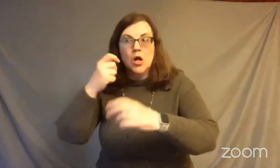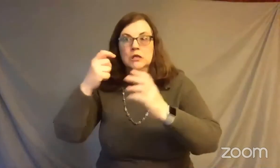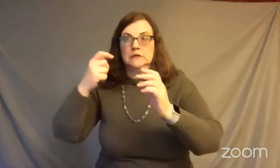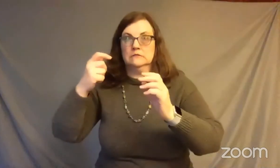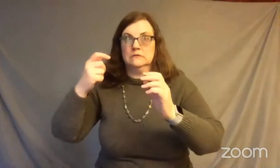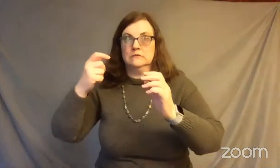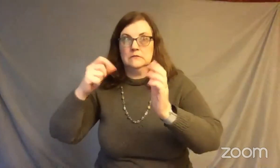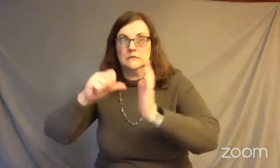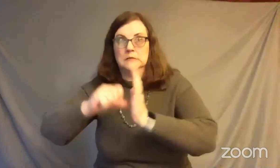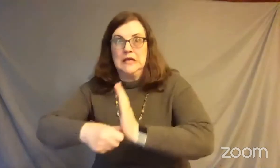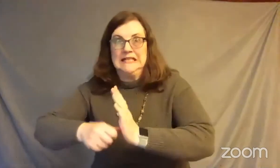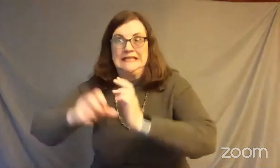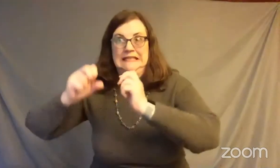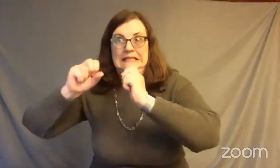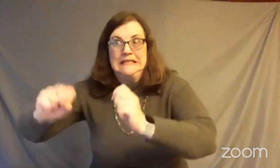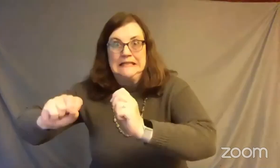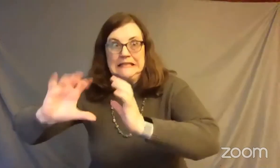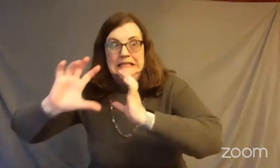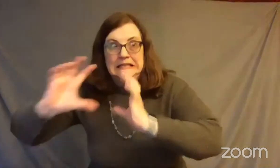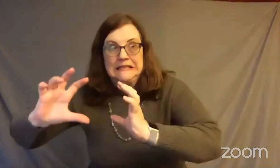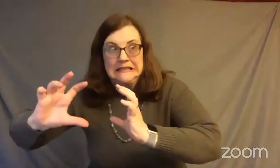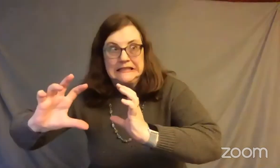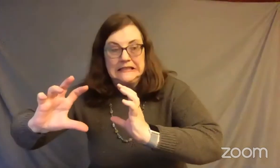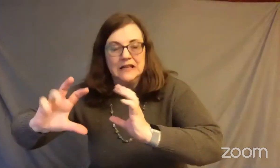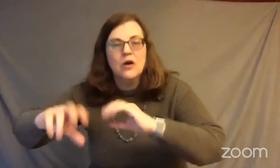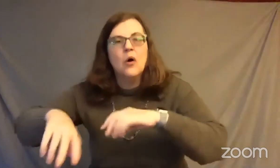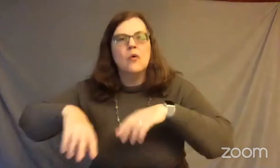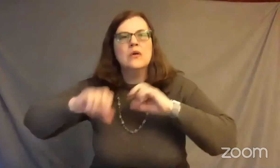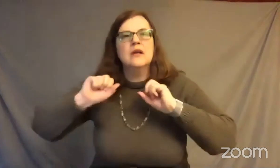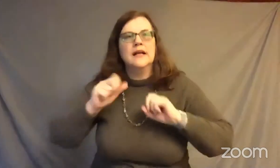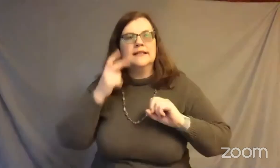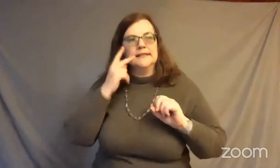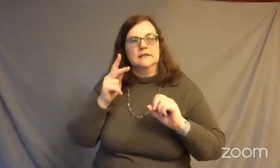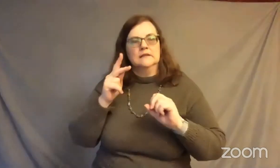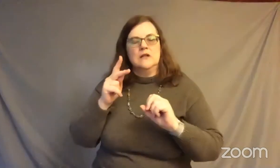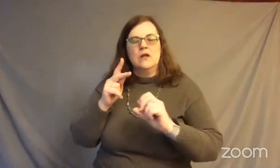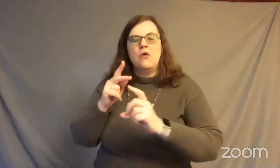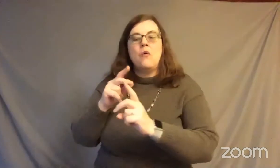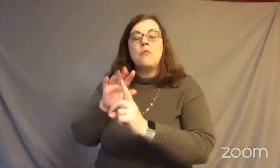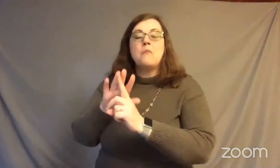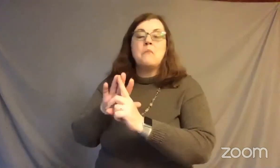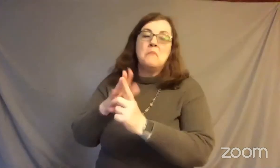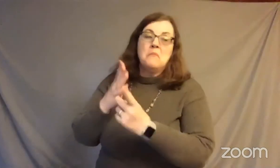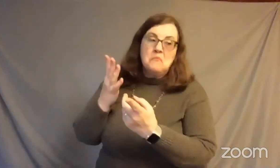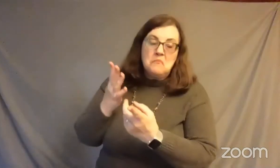It is a position that is presented and held for longer.